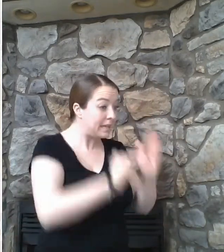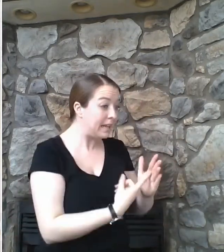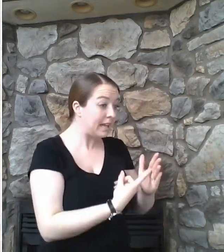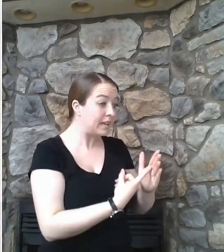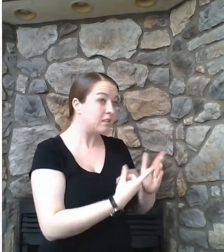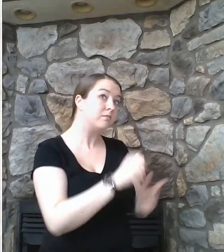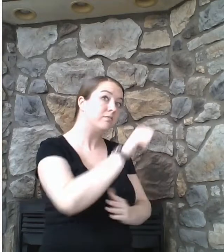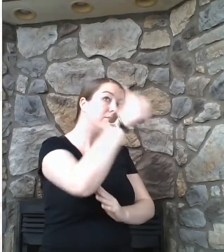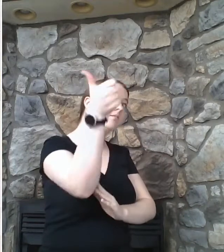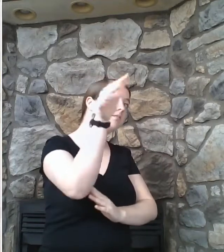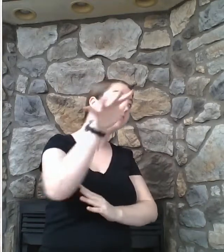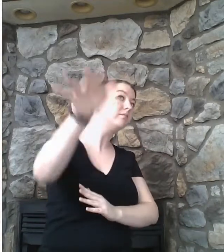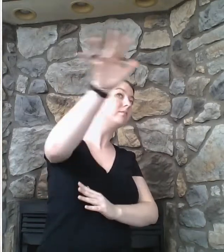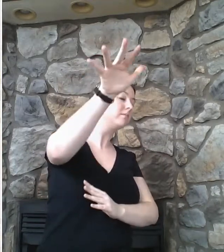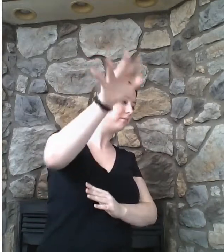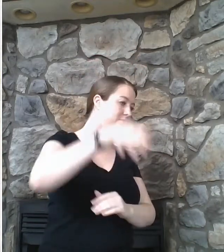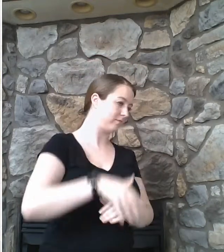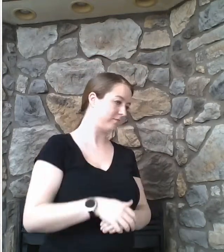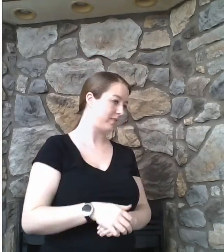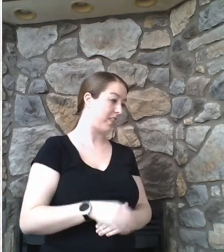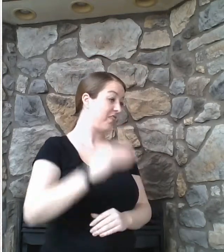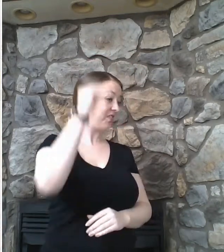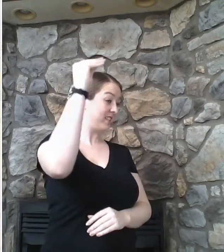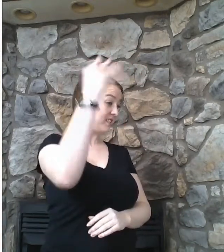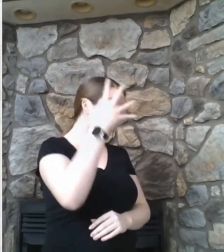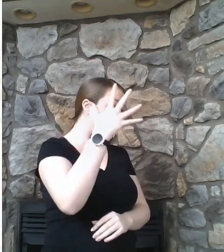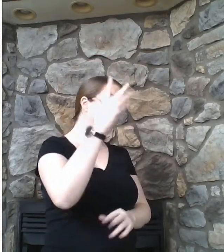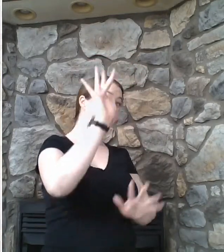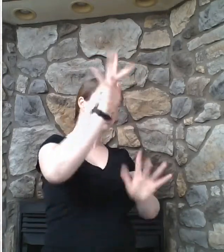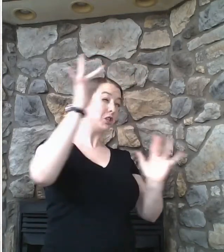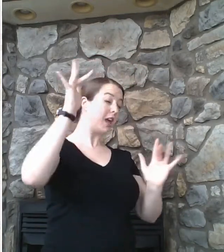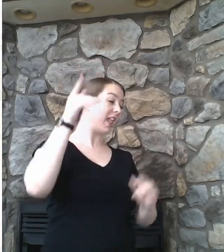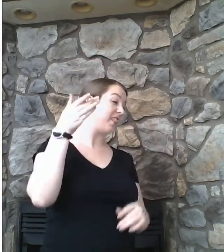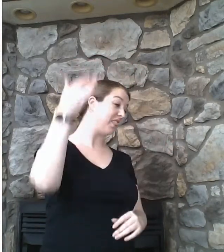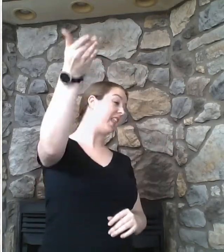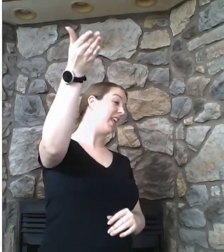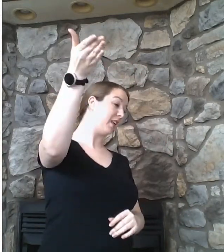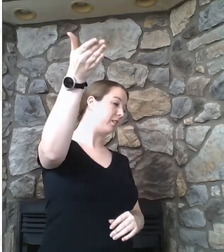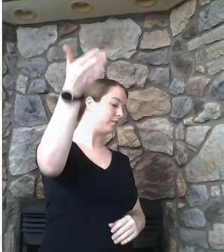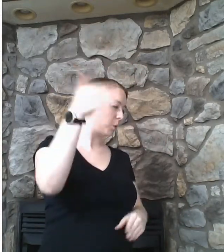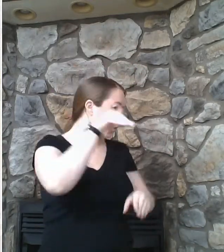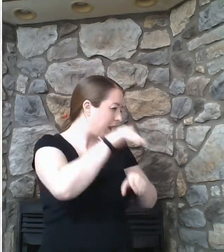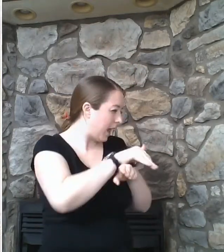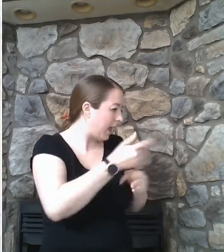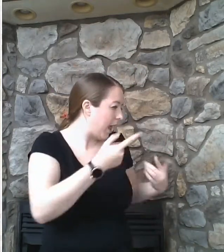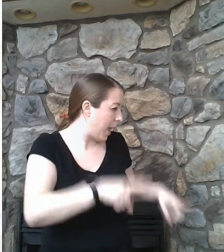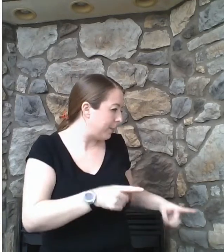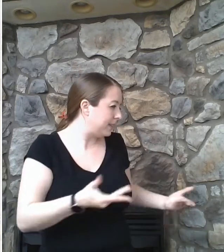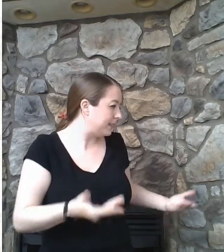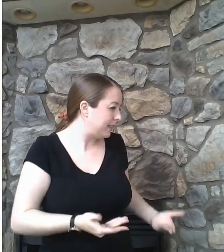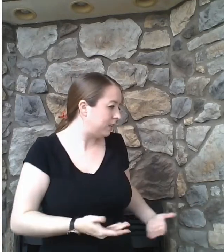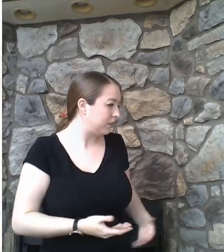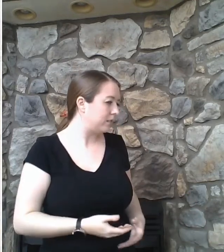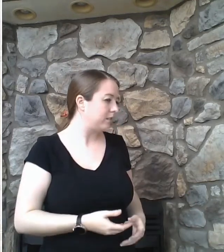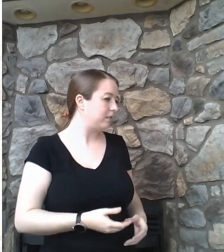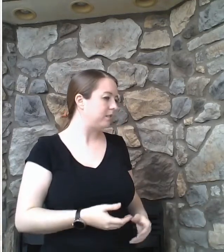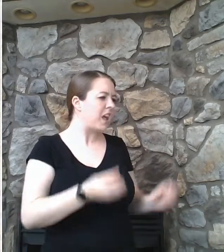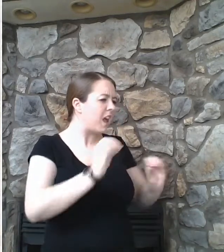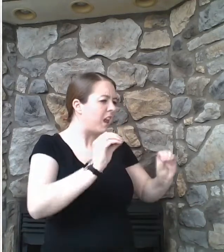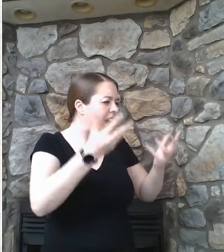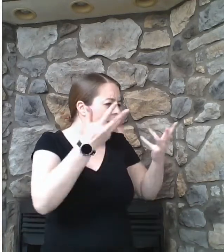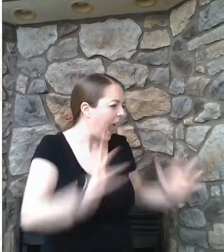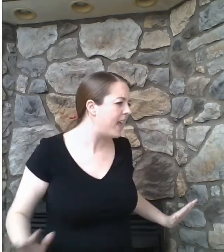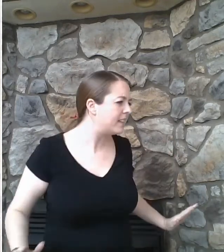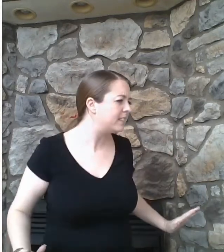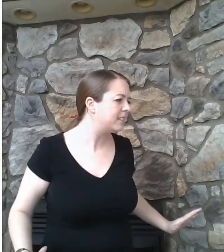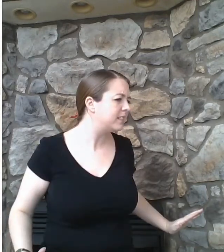"It begins somewhere else. The sun will be shining there when night begins here. Nothing